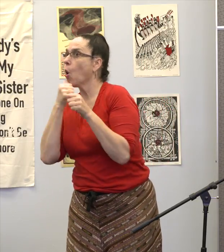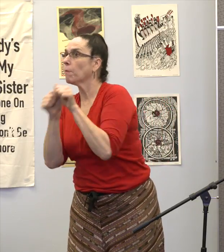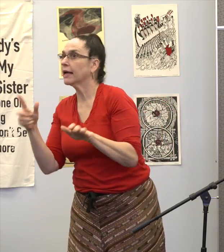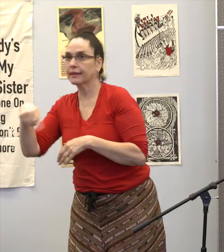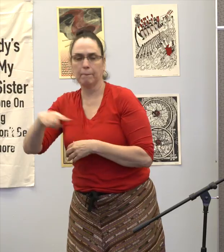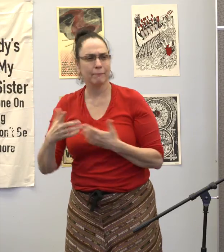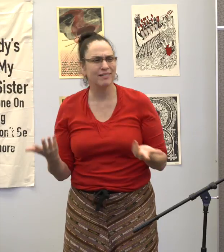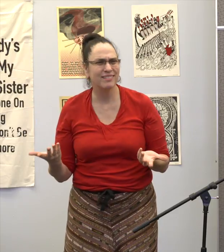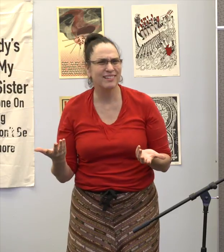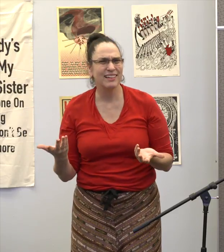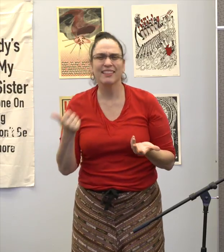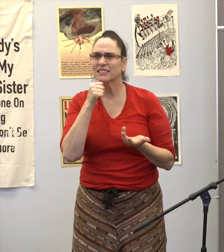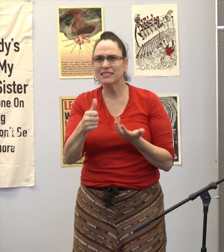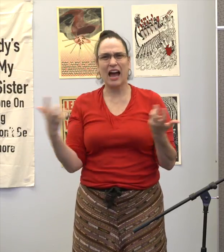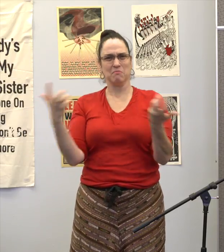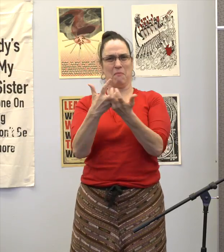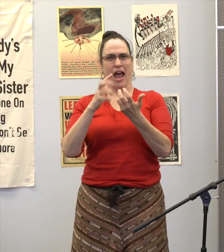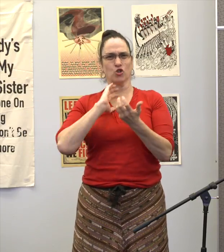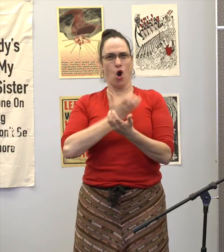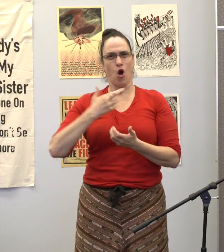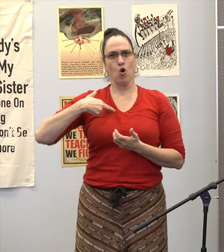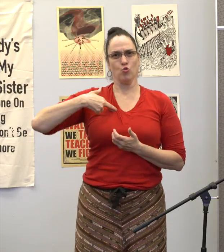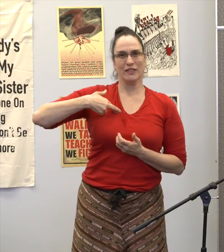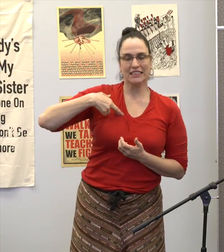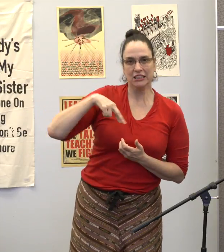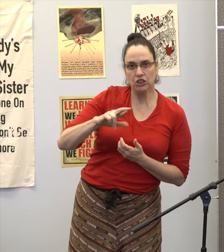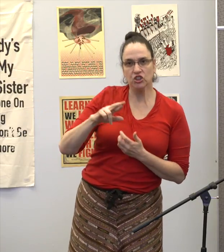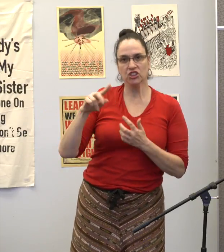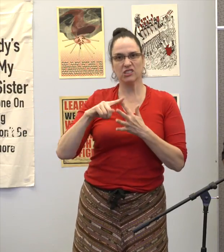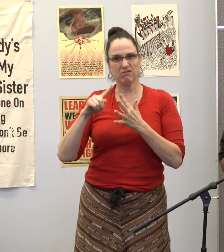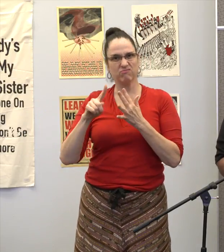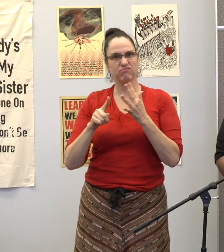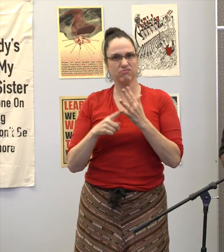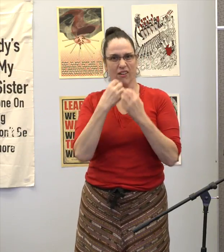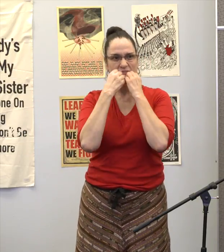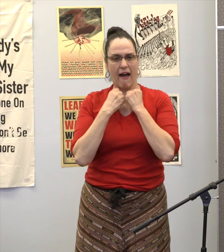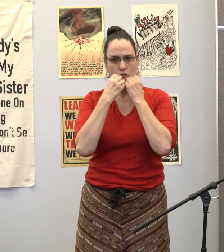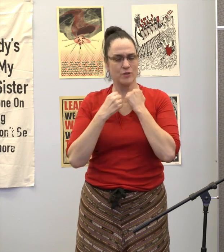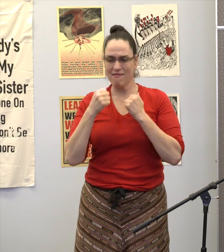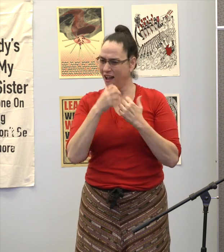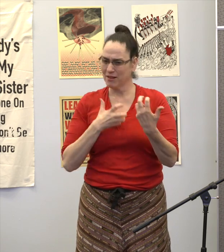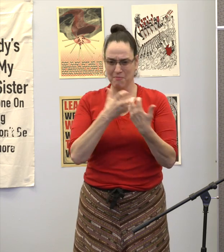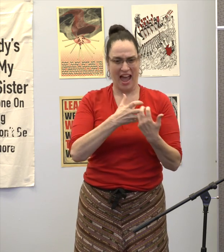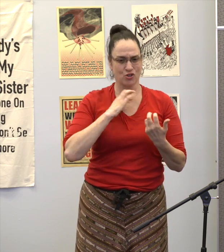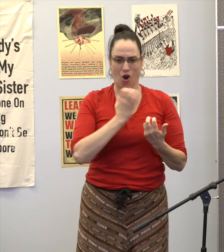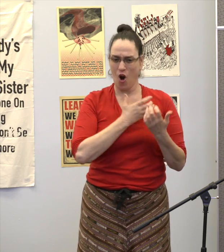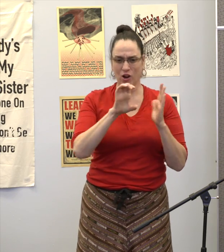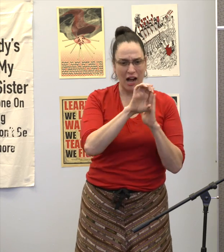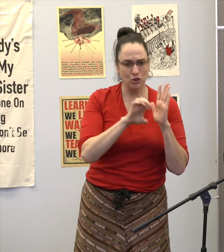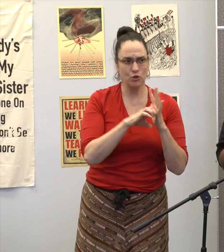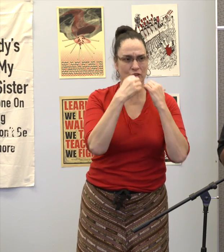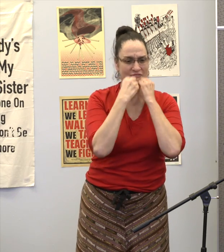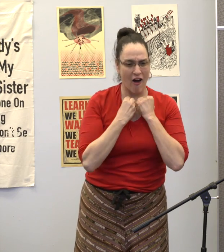that's not in line with our deepest religious traditions. It's not even in line with our deepest constitutional traditions. And so we